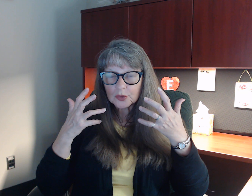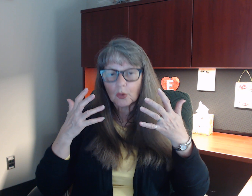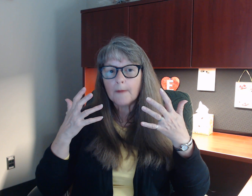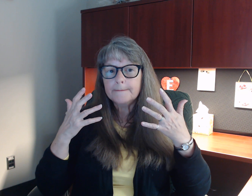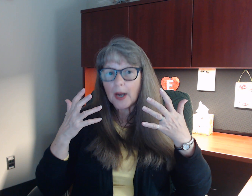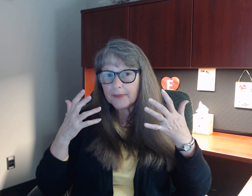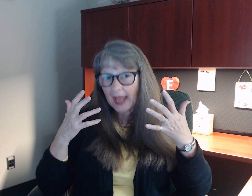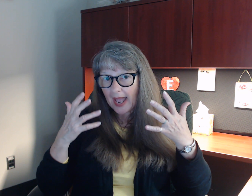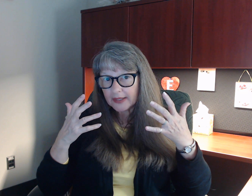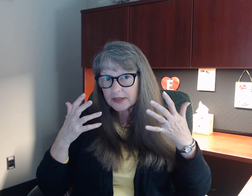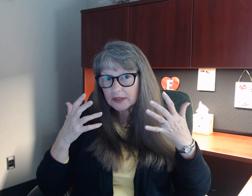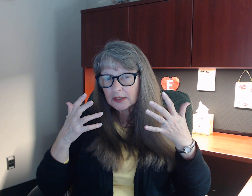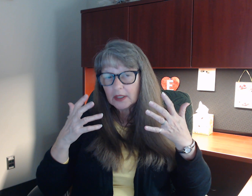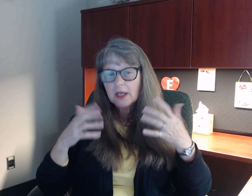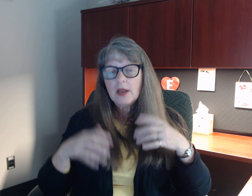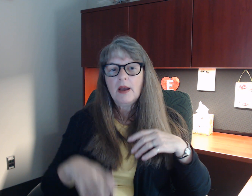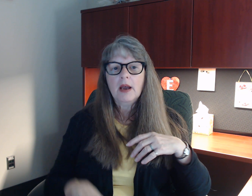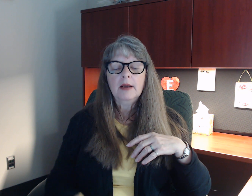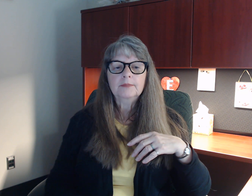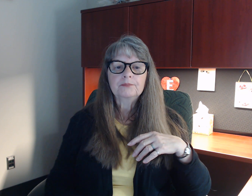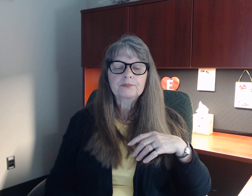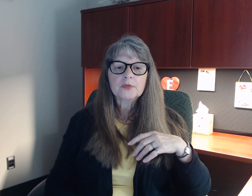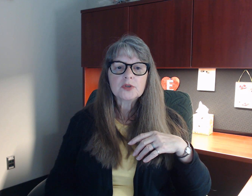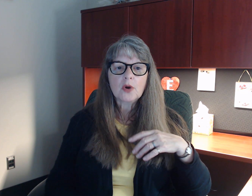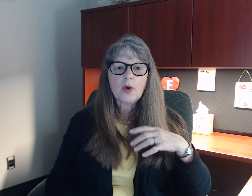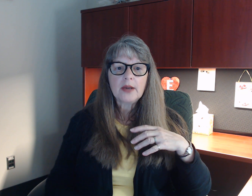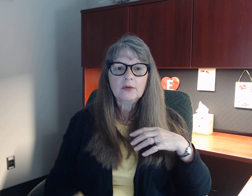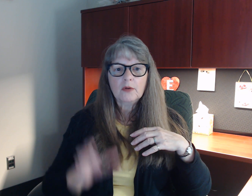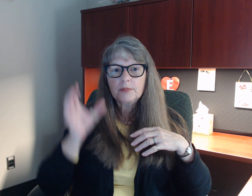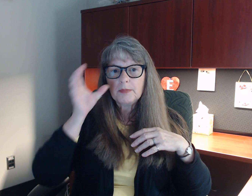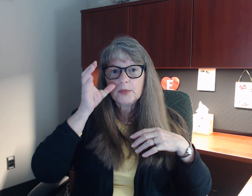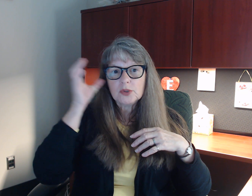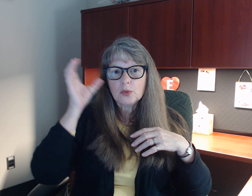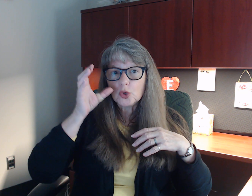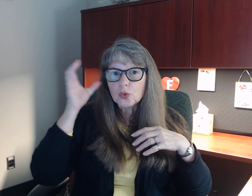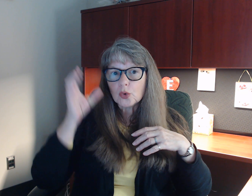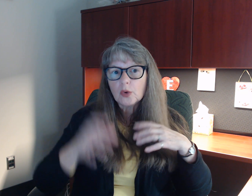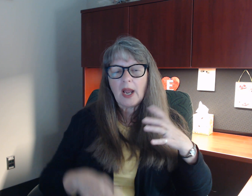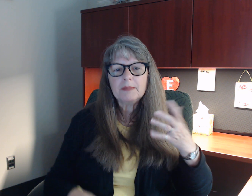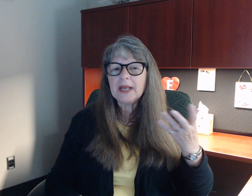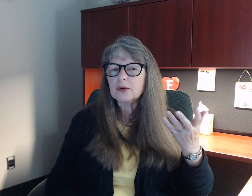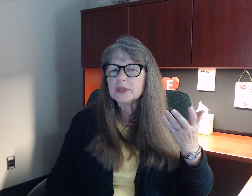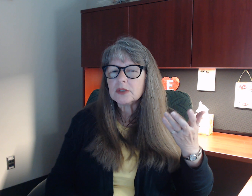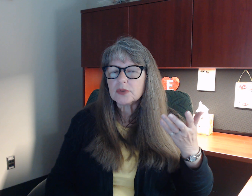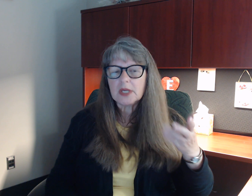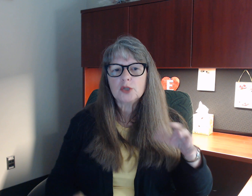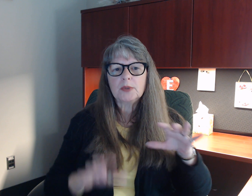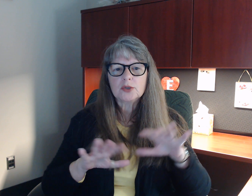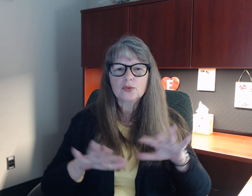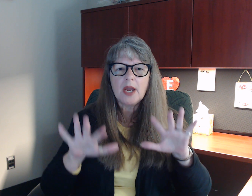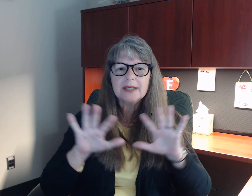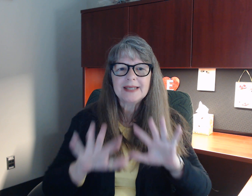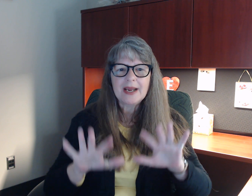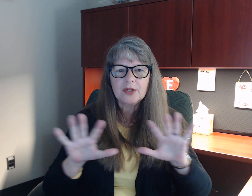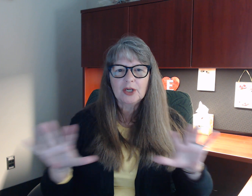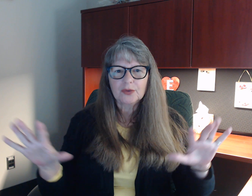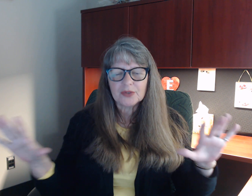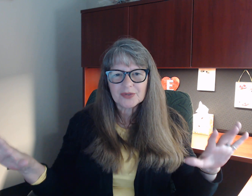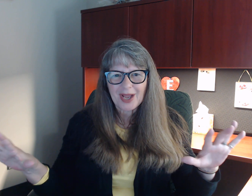a bobcat. So I don't know if people would do cougar. I mean, I don't see those signs because they're not down here in the south. We